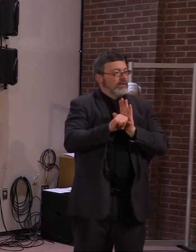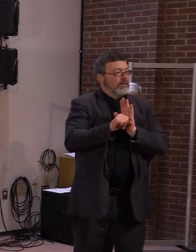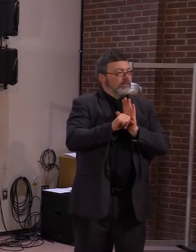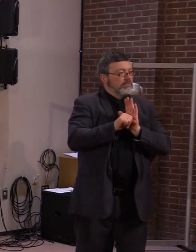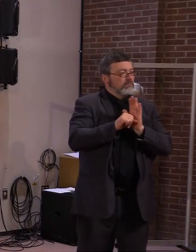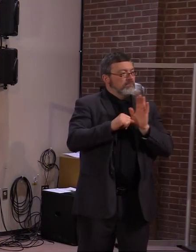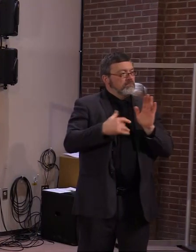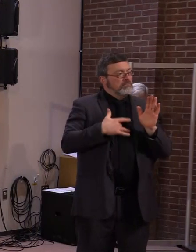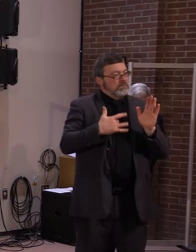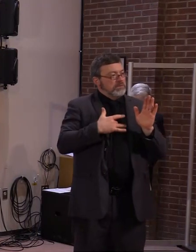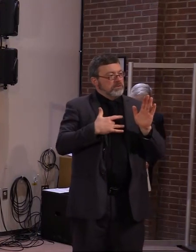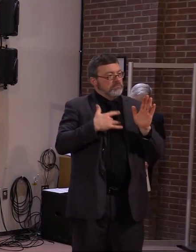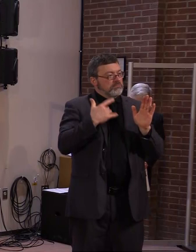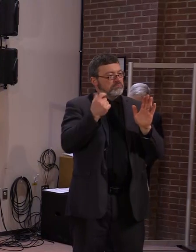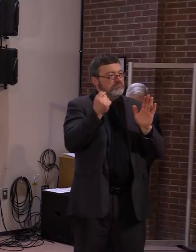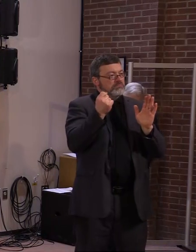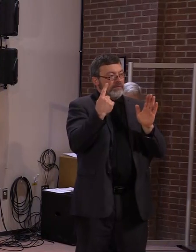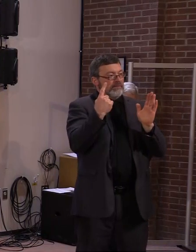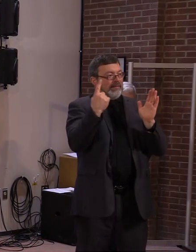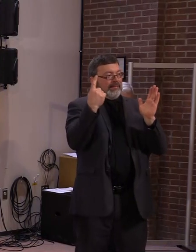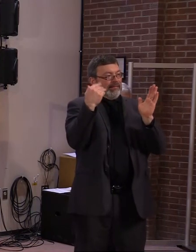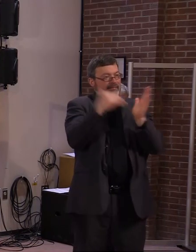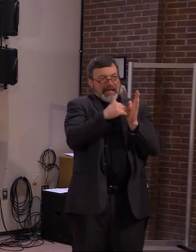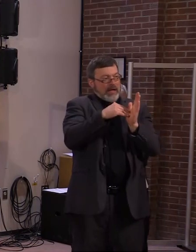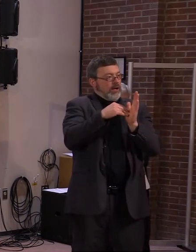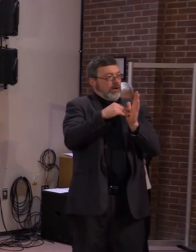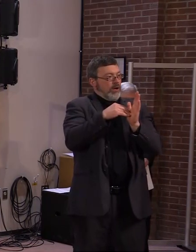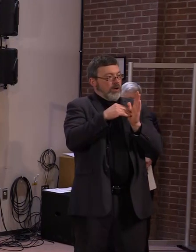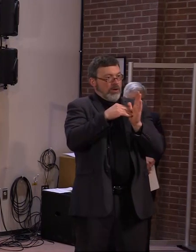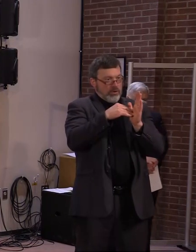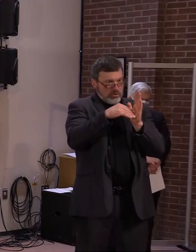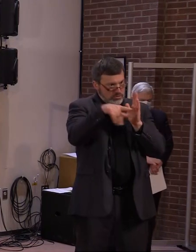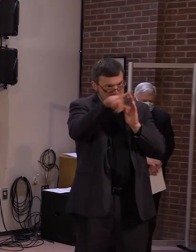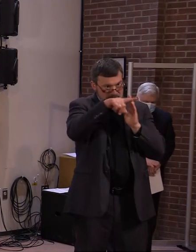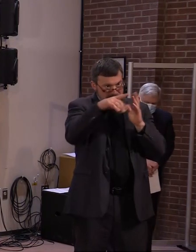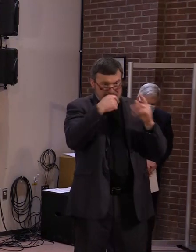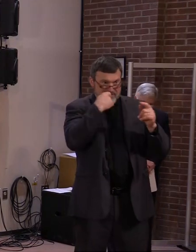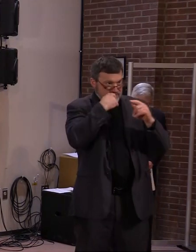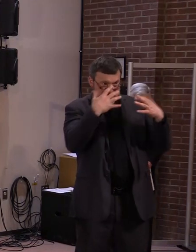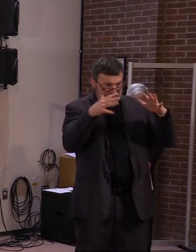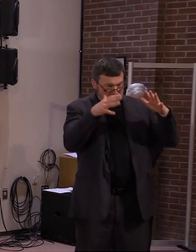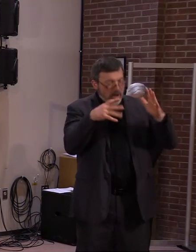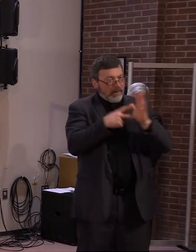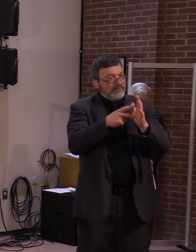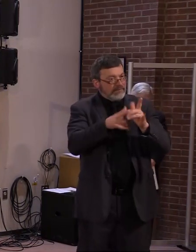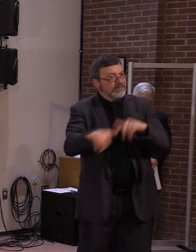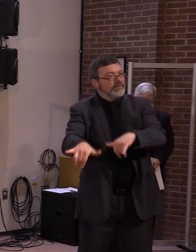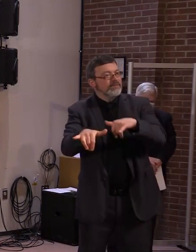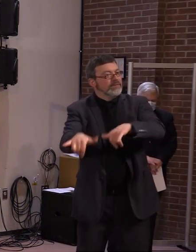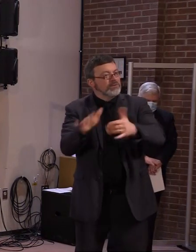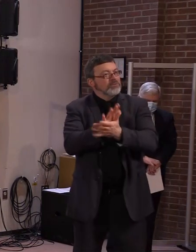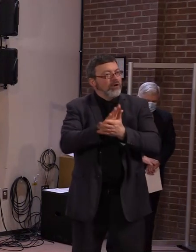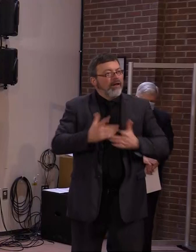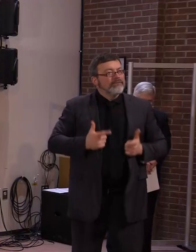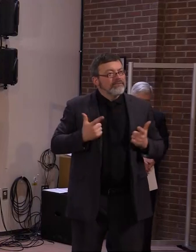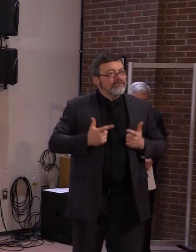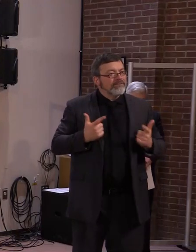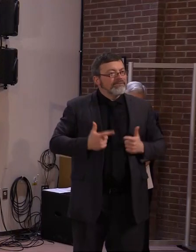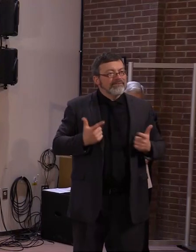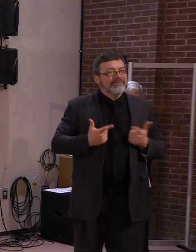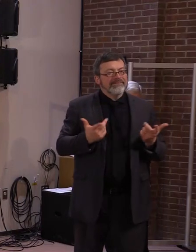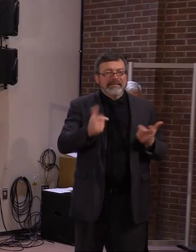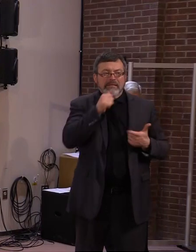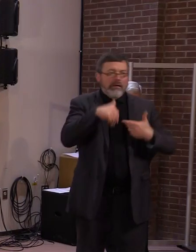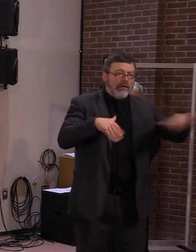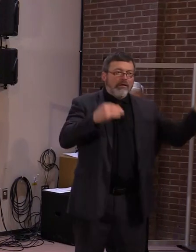11,000 in-person school days for kids. Maple Run School District in St. Albans has been particularly successful in Test to Stay. I just want to call them out a